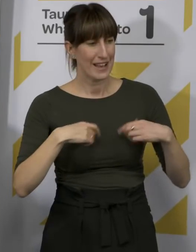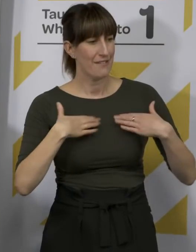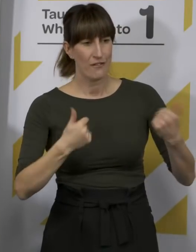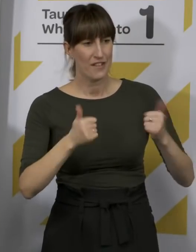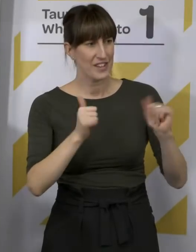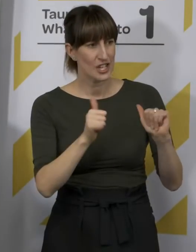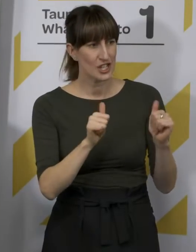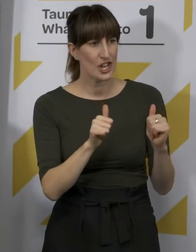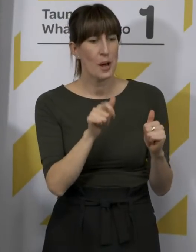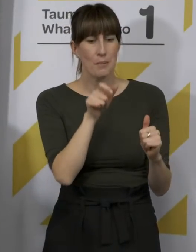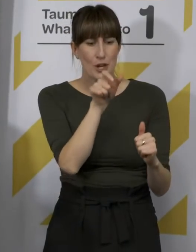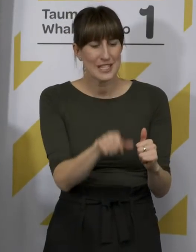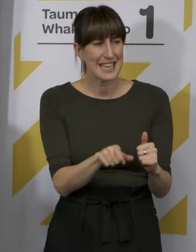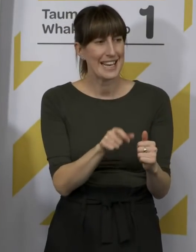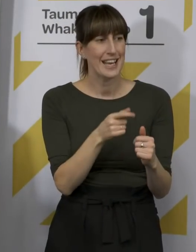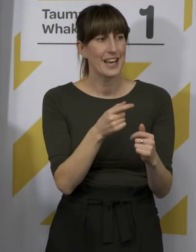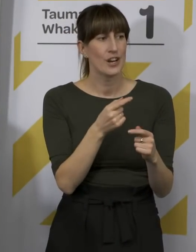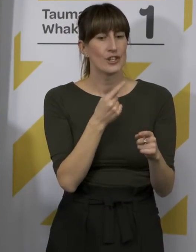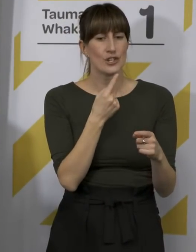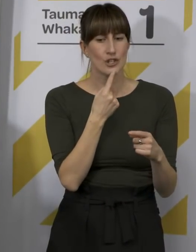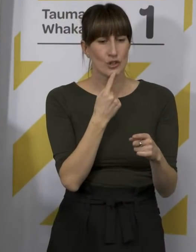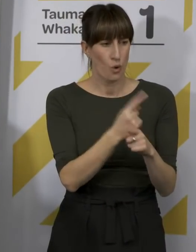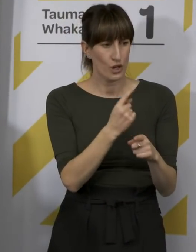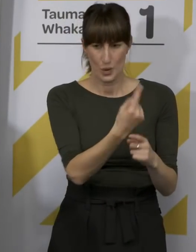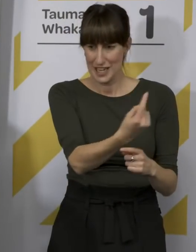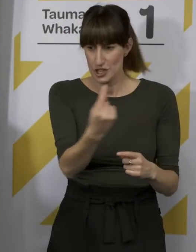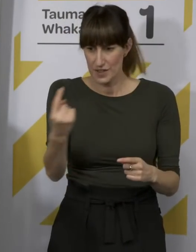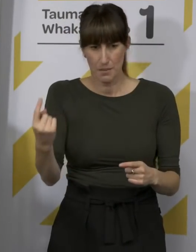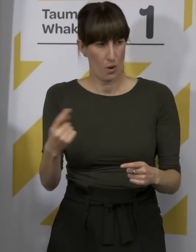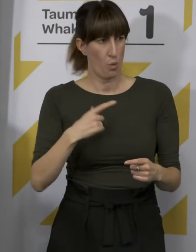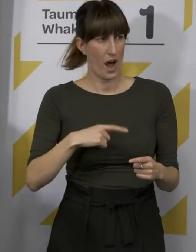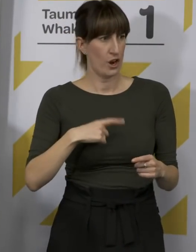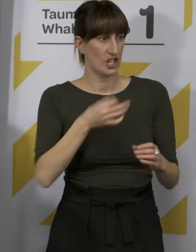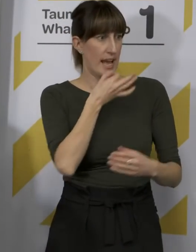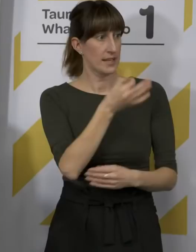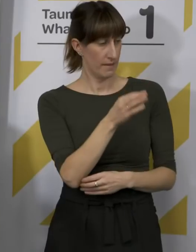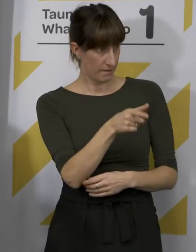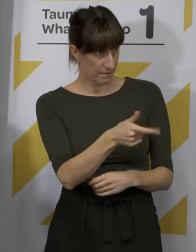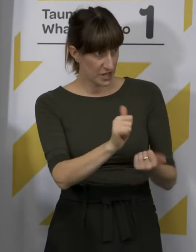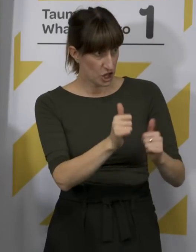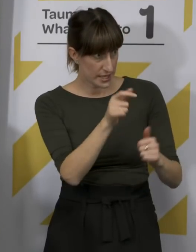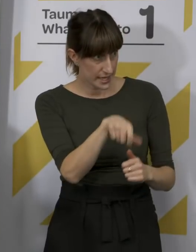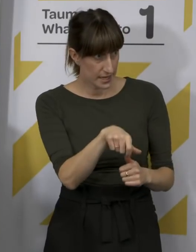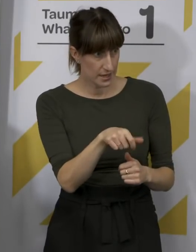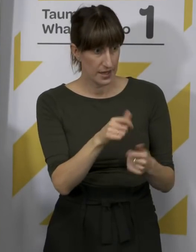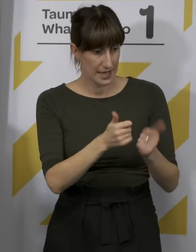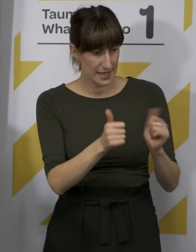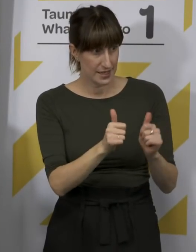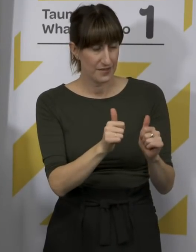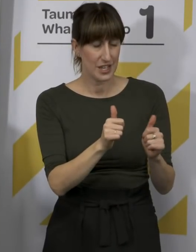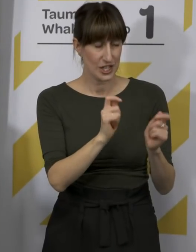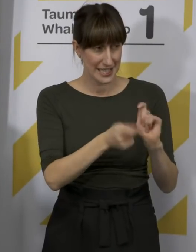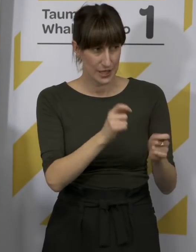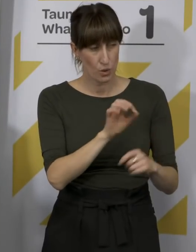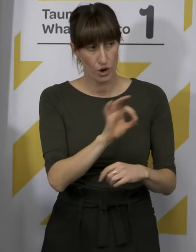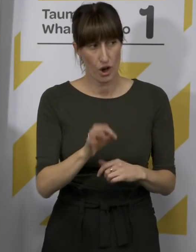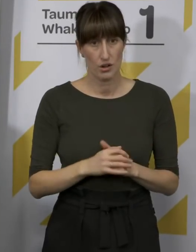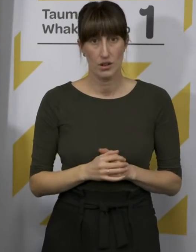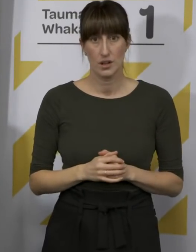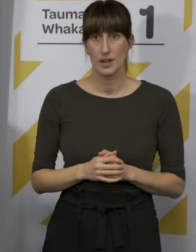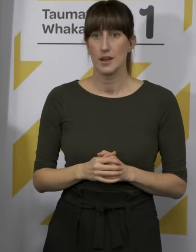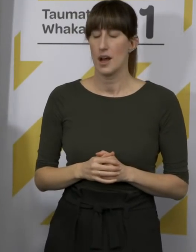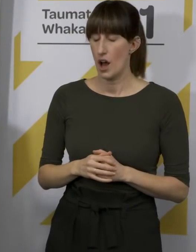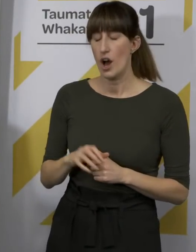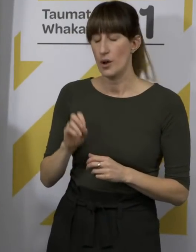not? Okay, let me just I'll come back to you on that. I just don't have that with me. When okay, will we get these numbers? Yep. Sorry. Do you know when we'll get these